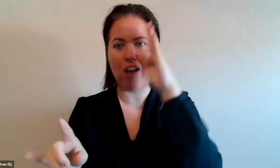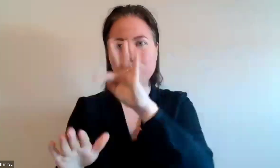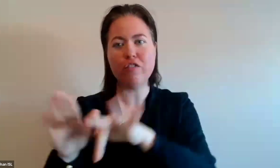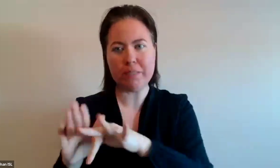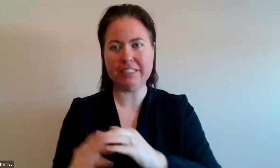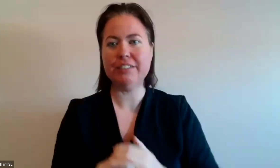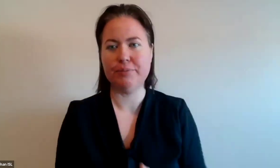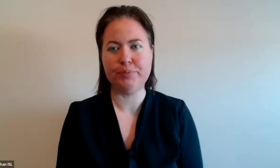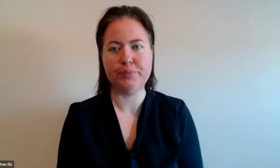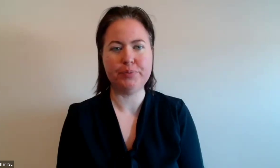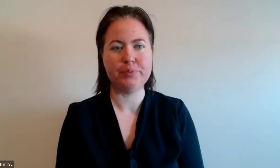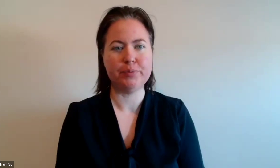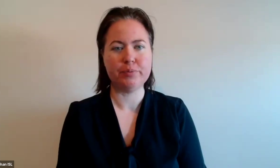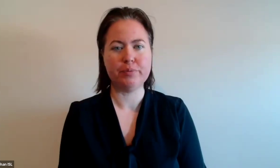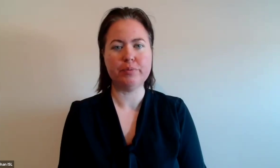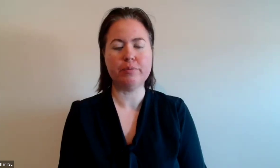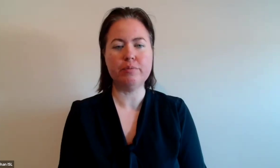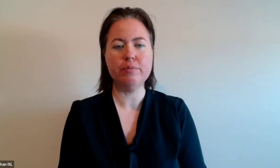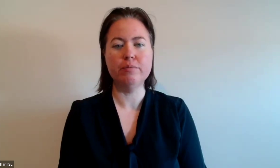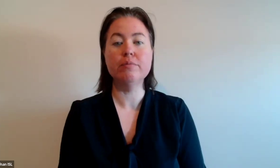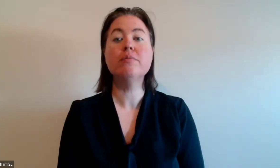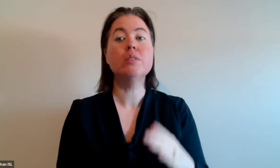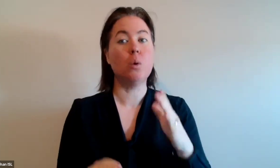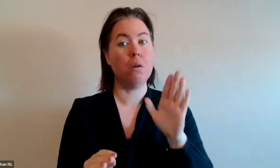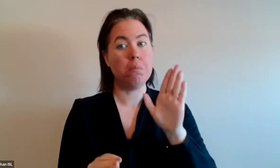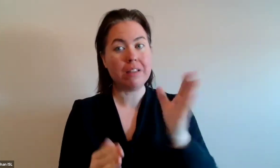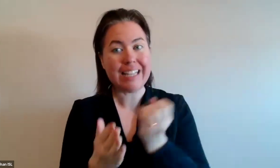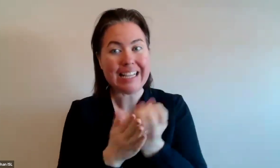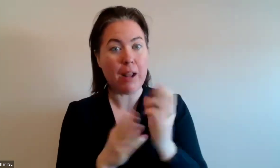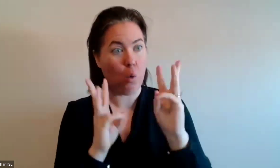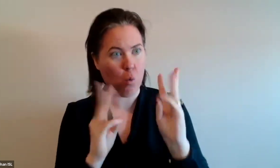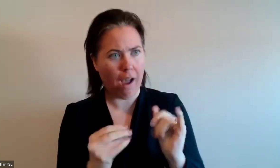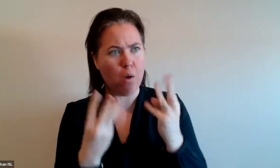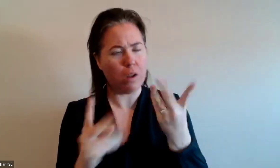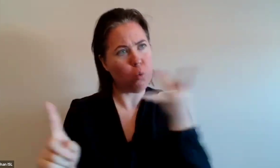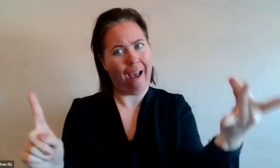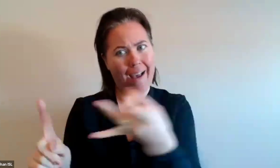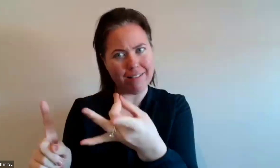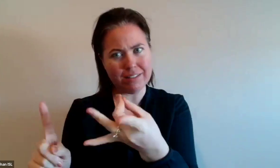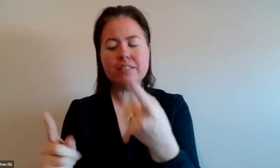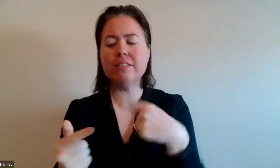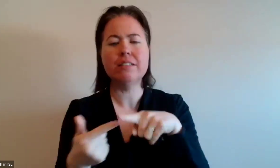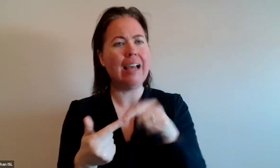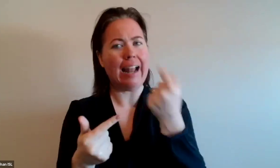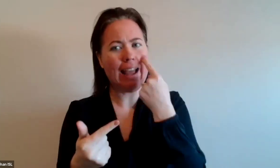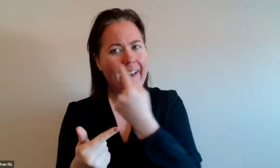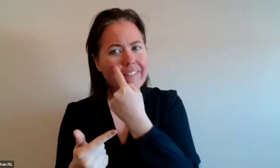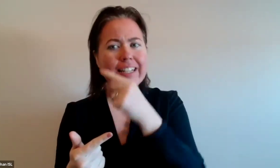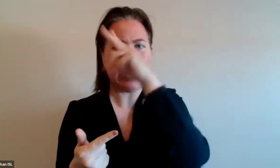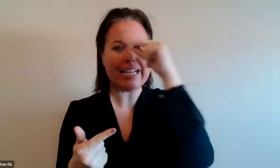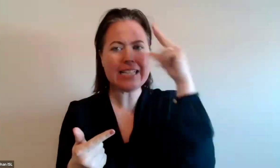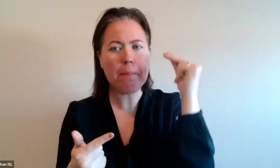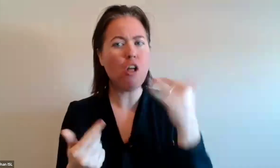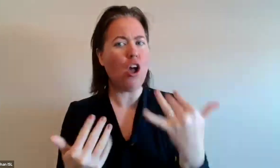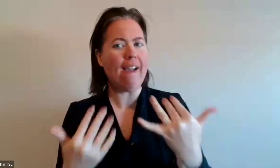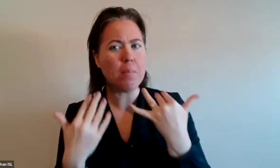And they have to include within that the reasons why they want those questions asked, any evidence or examples or information that would explain